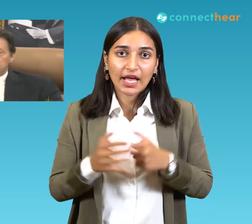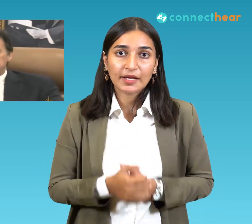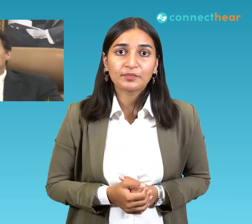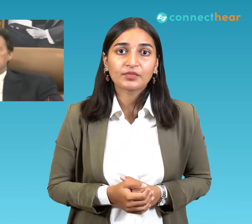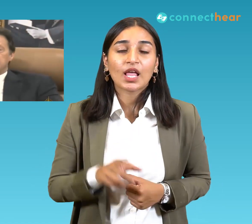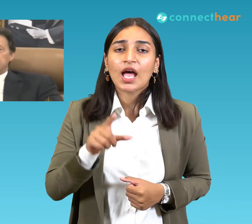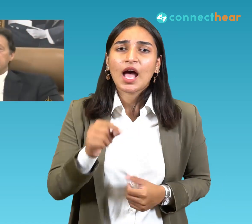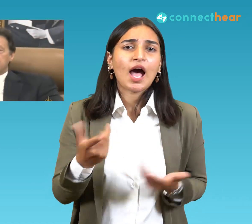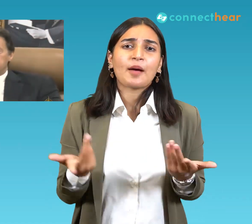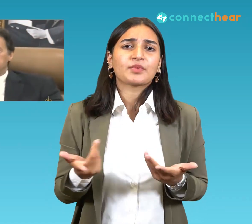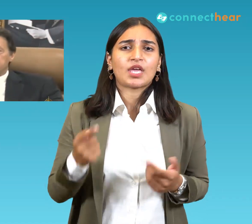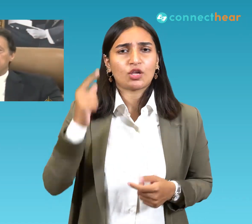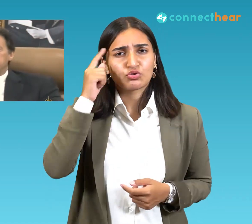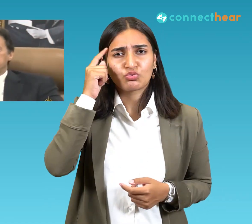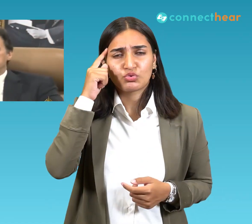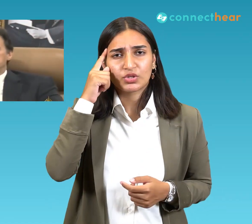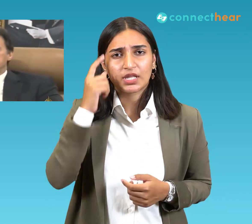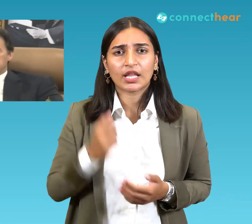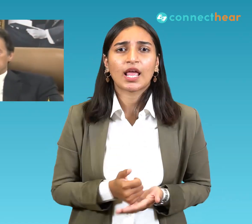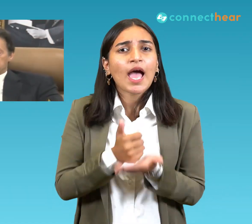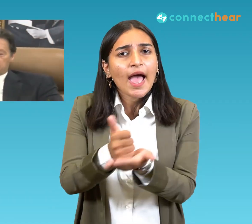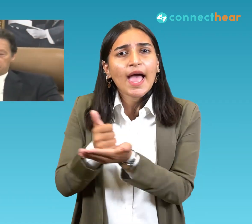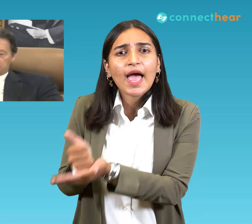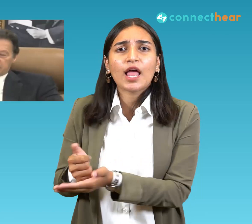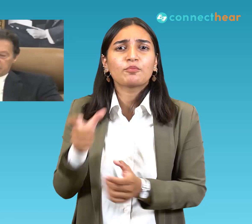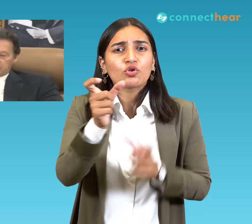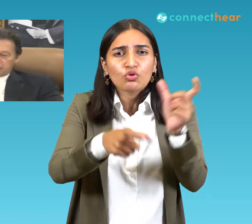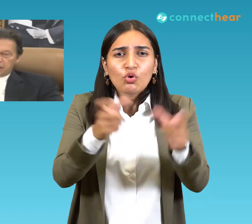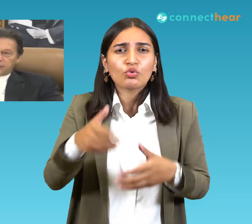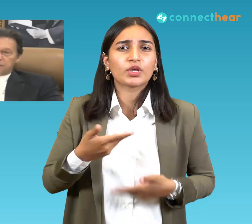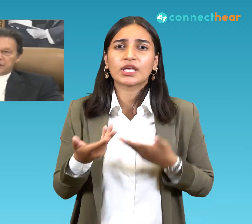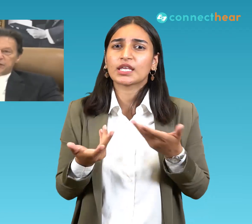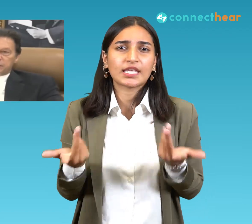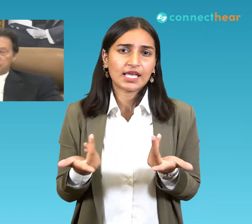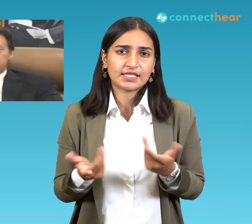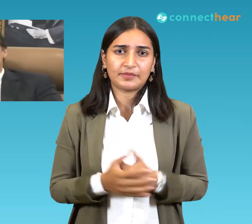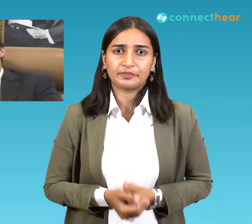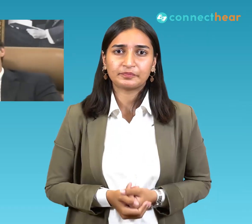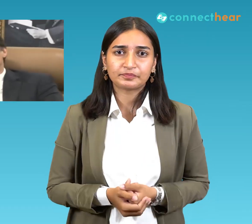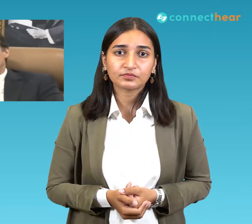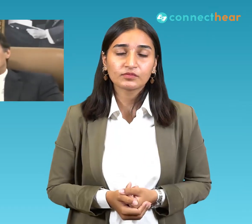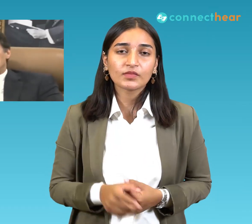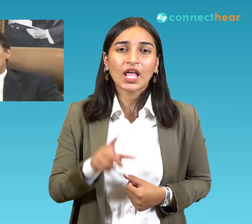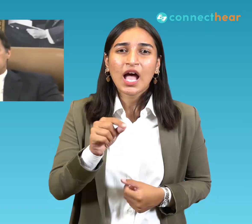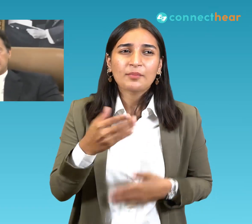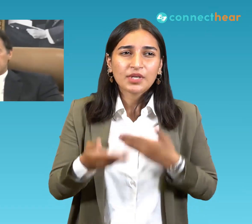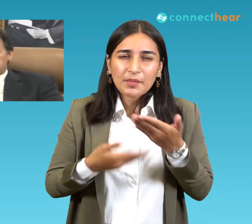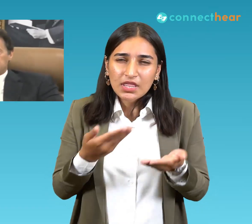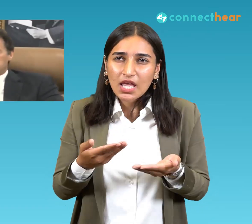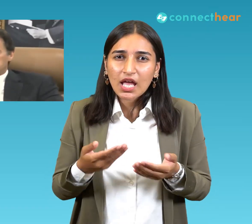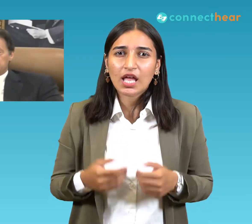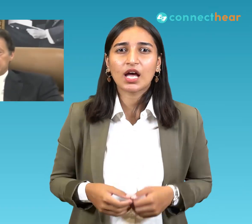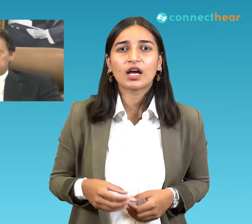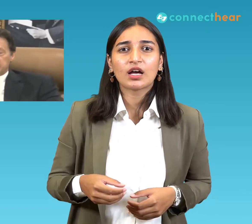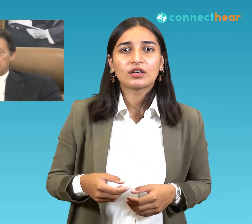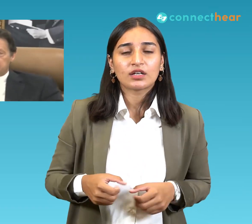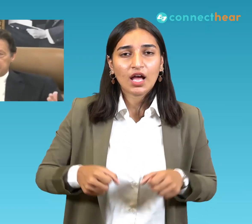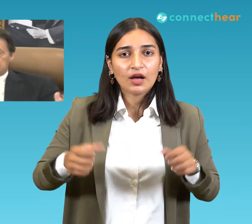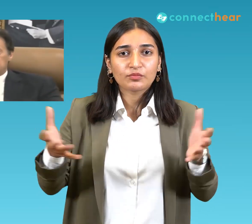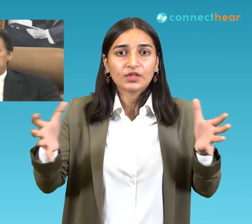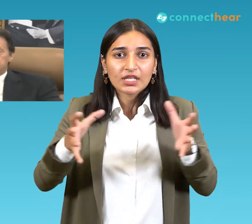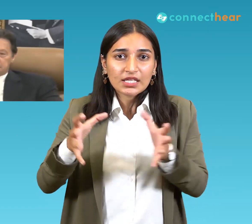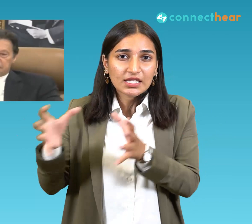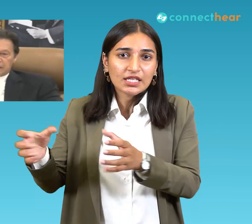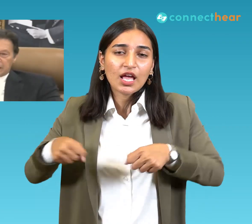How do we encourage people like you? Because, and you mentioned groceries, this is something which really we have